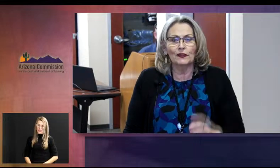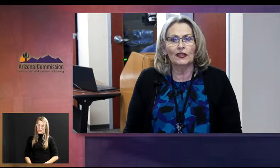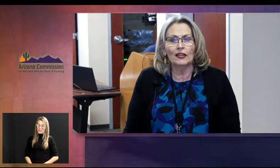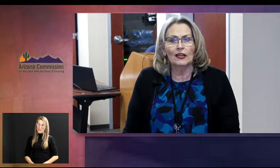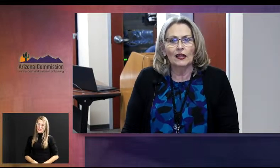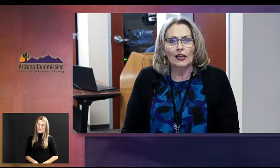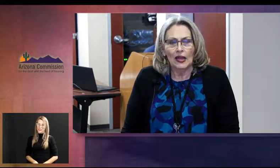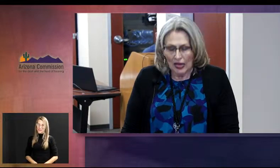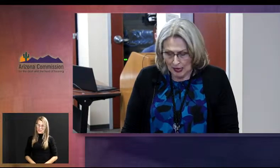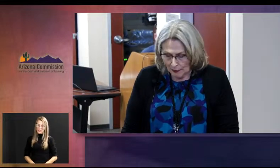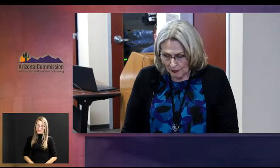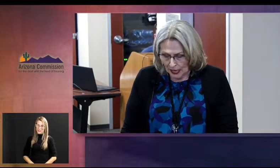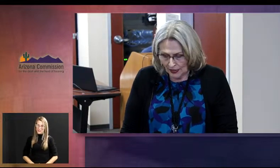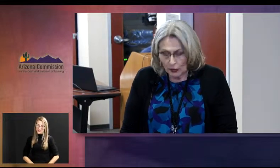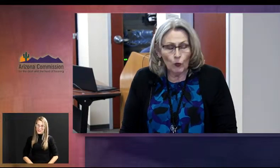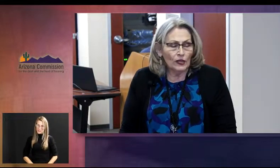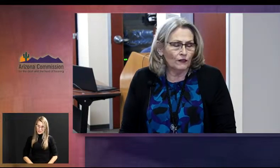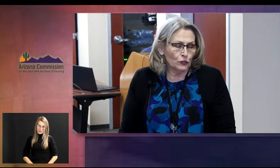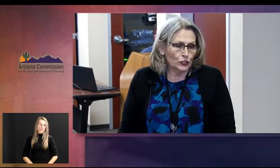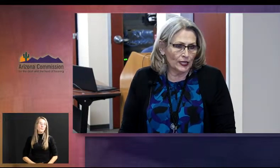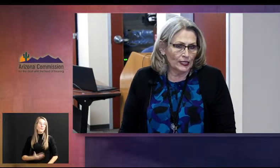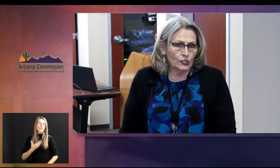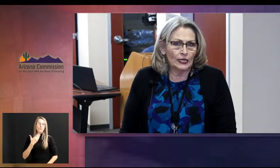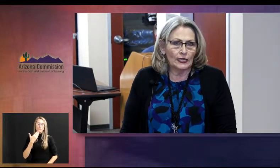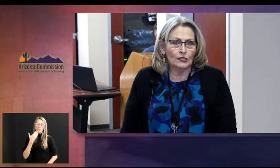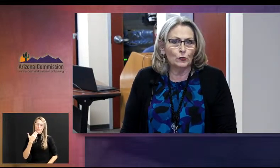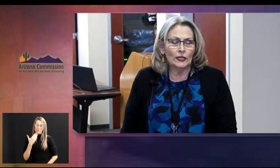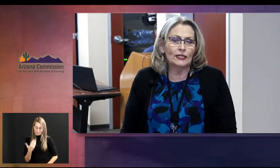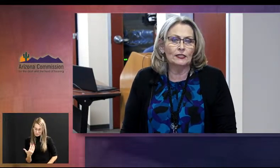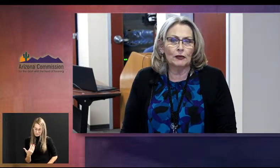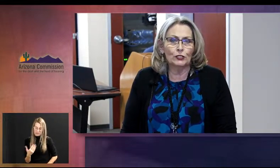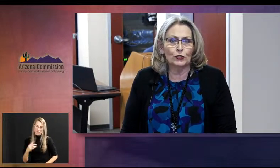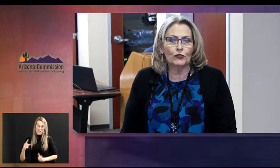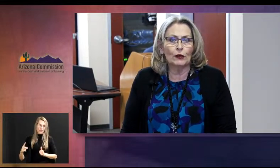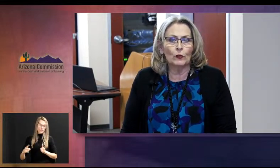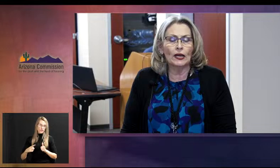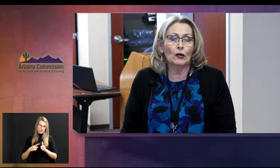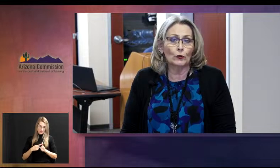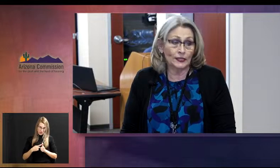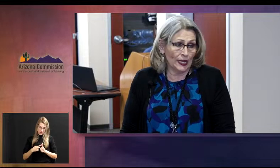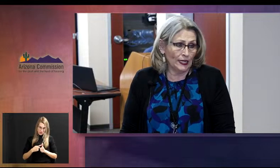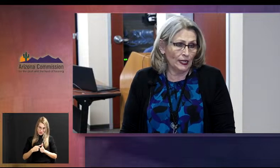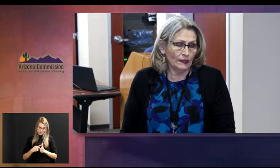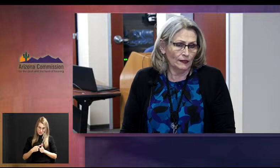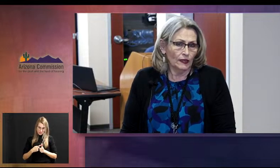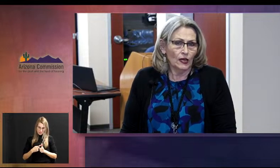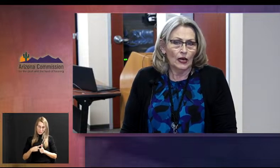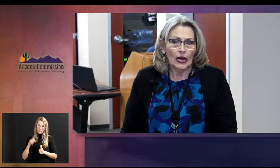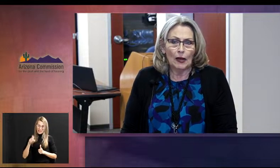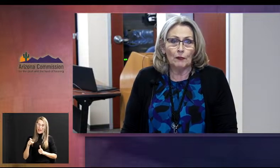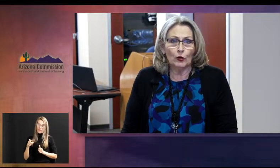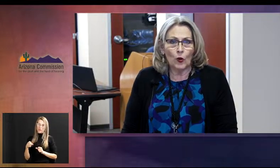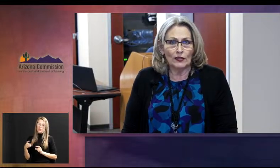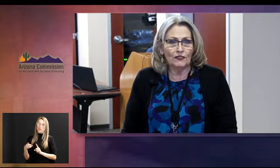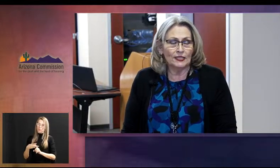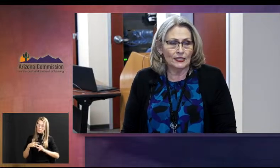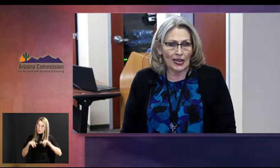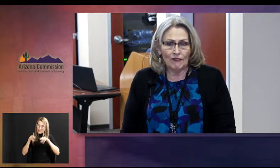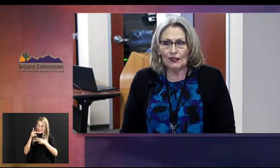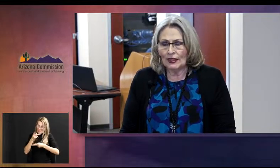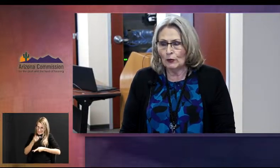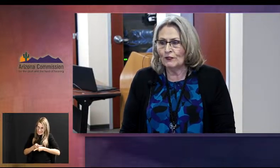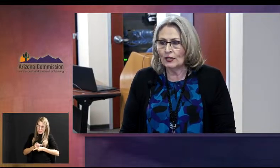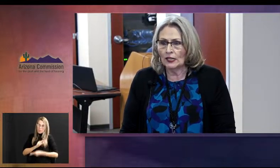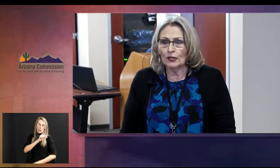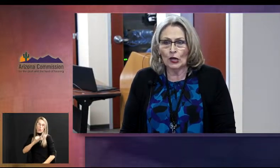Thank you. I think one of the first things is we need to make sure that we are retaining qualified